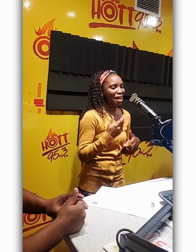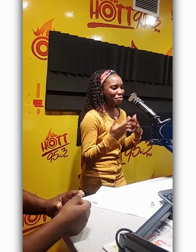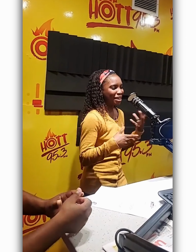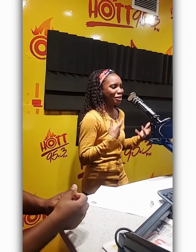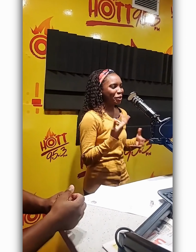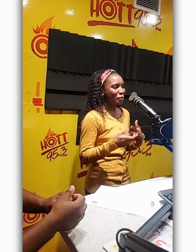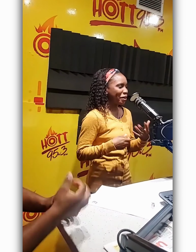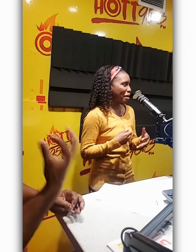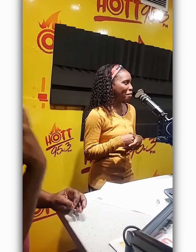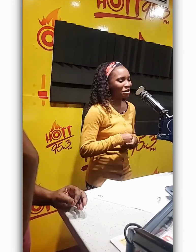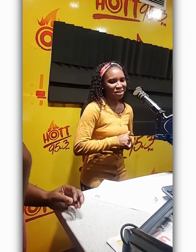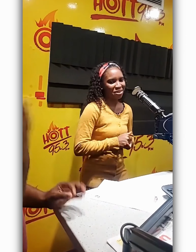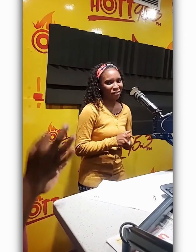the interpreter. I'm also his. And the